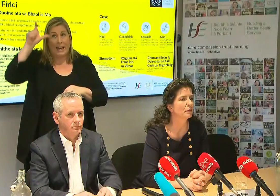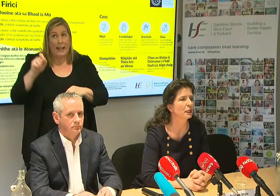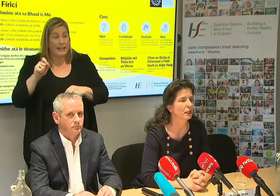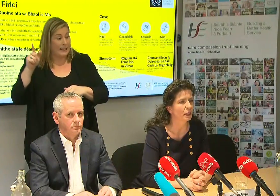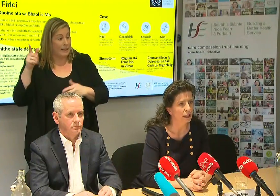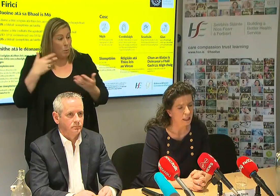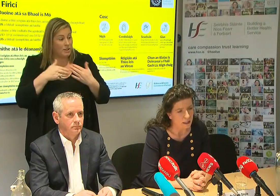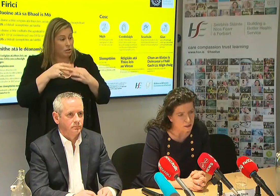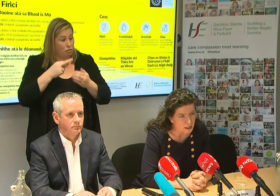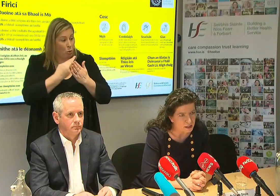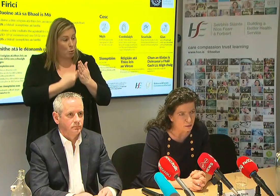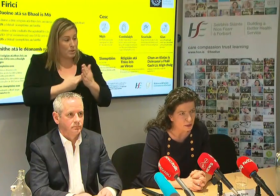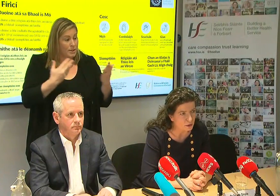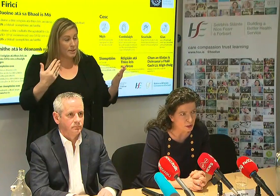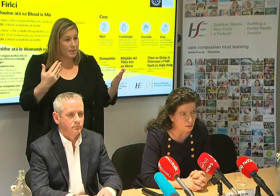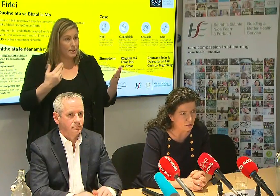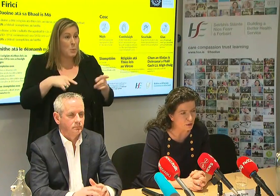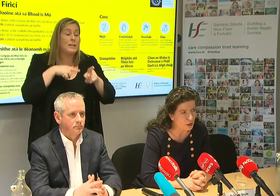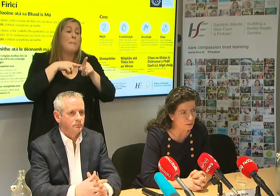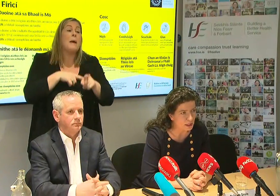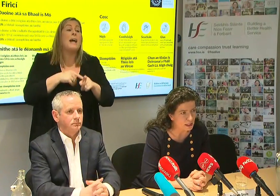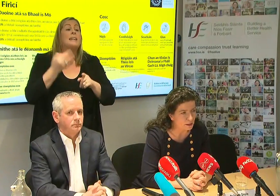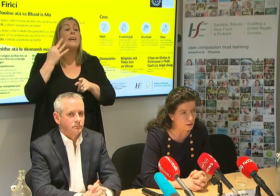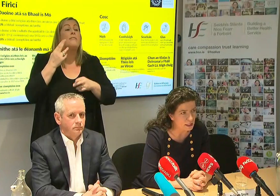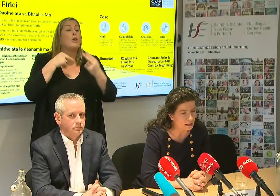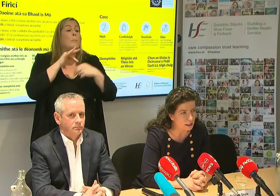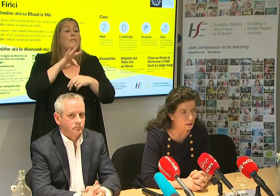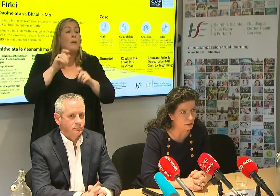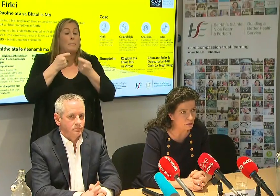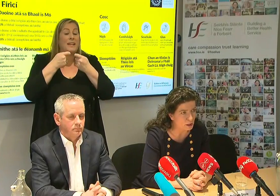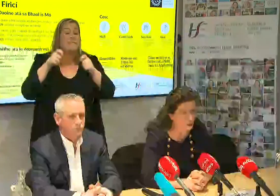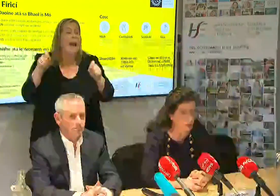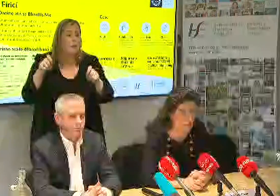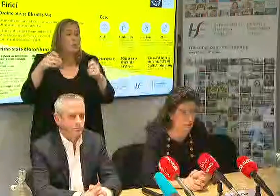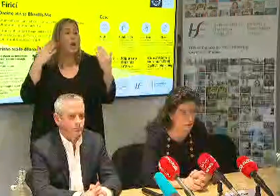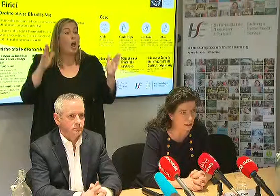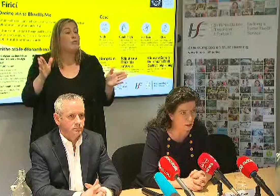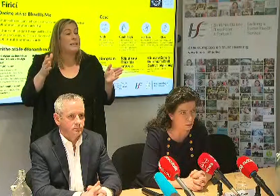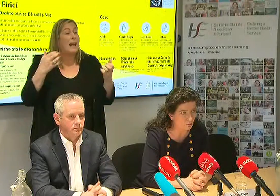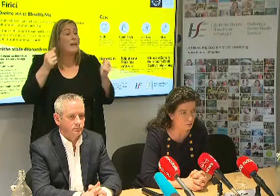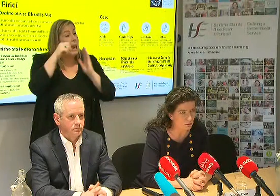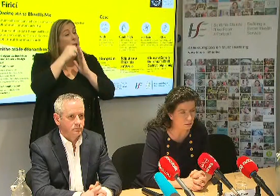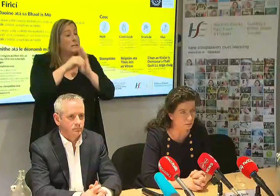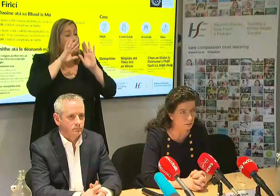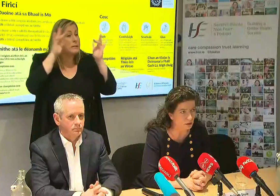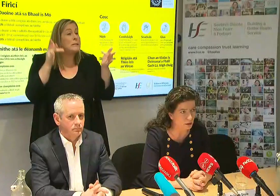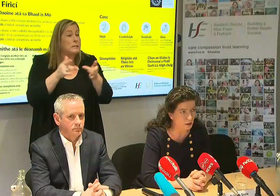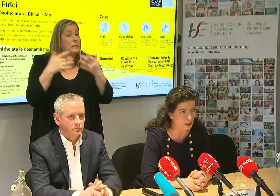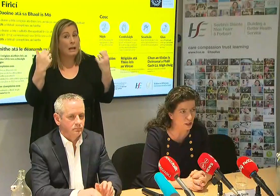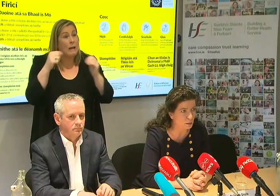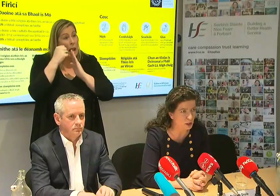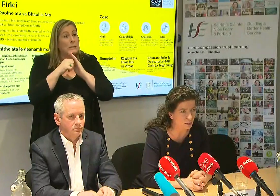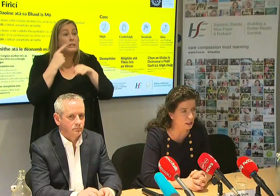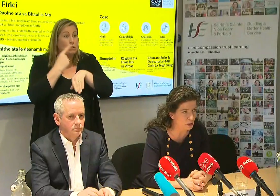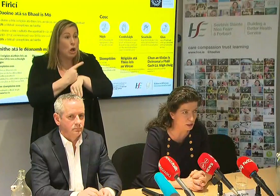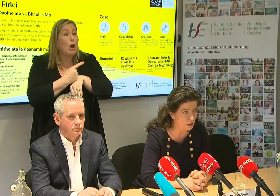Northern Italy? It depends on whether they're coming from the towns in that are under the kind